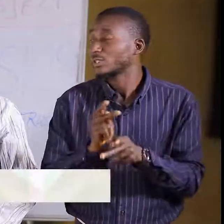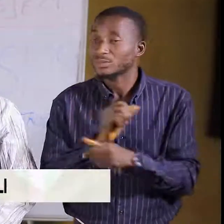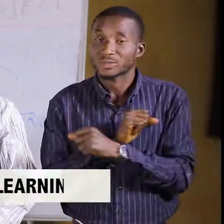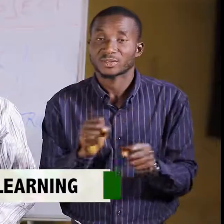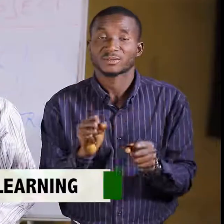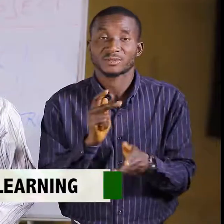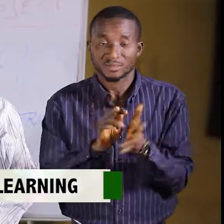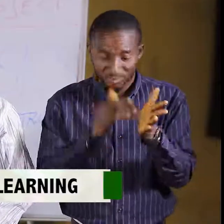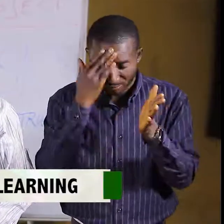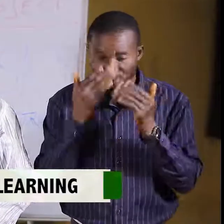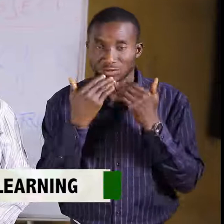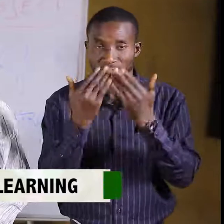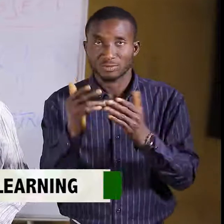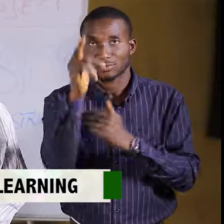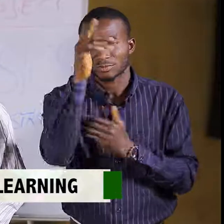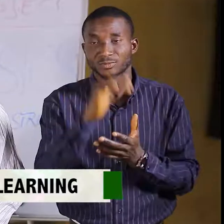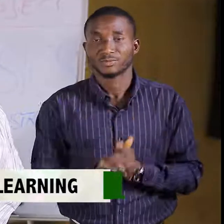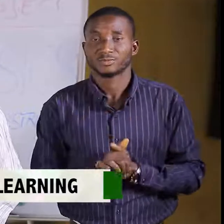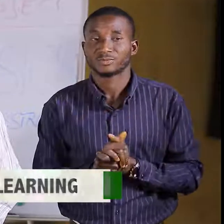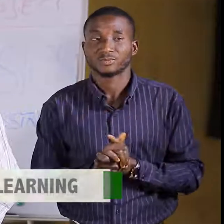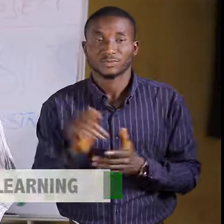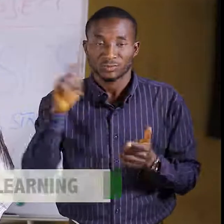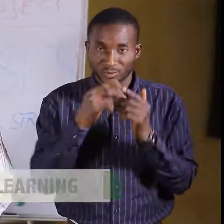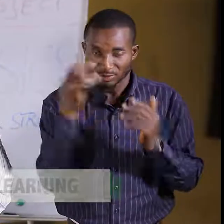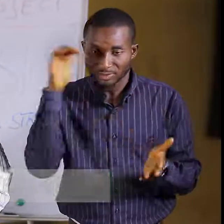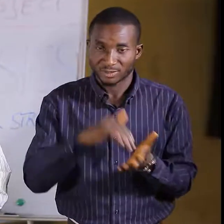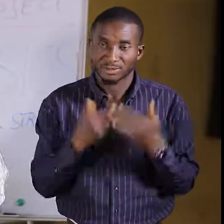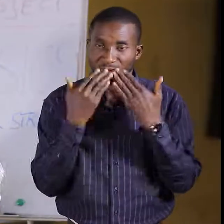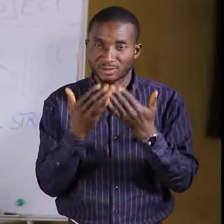learning. God bless you till we see